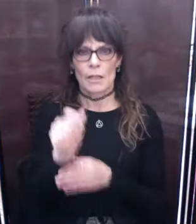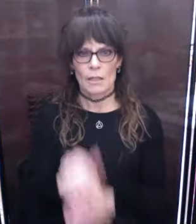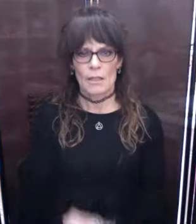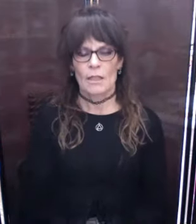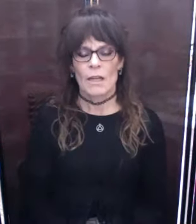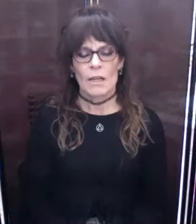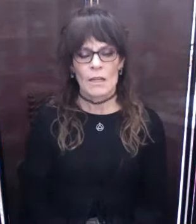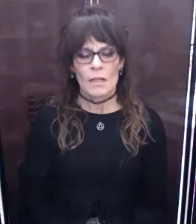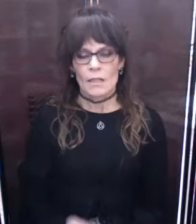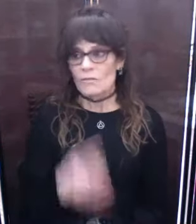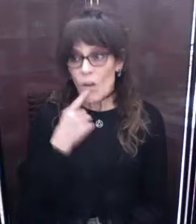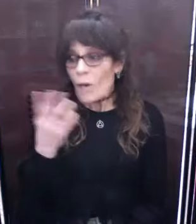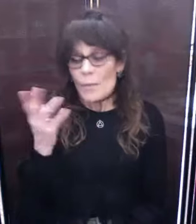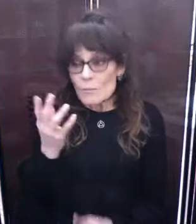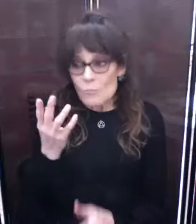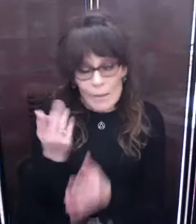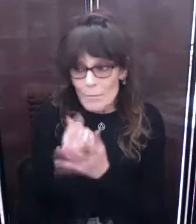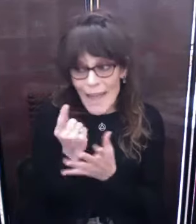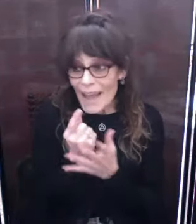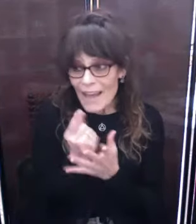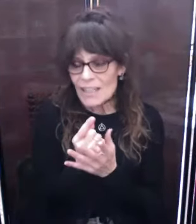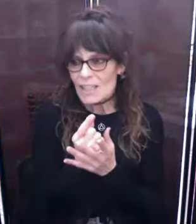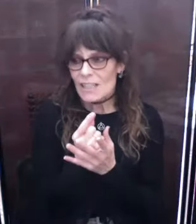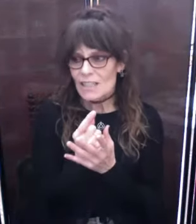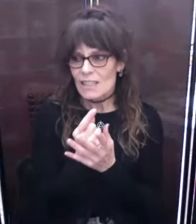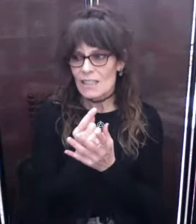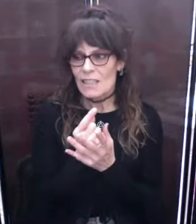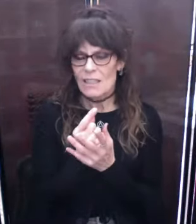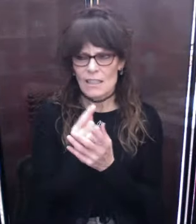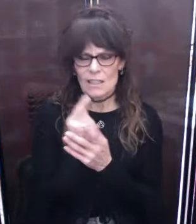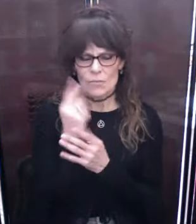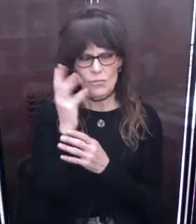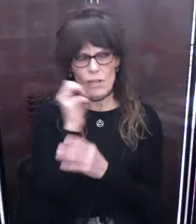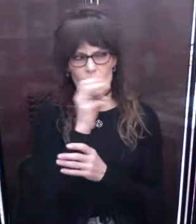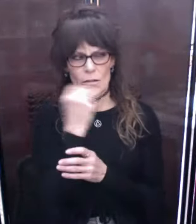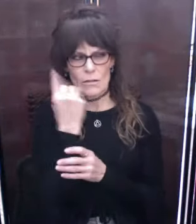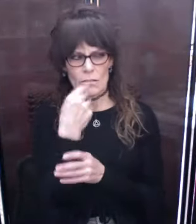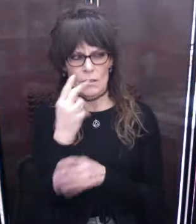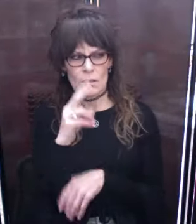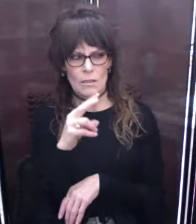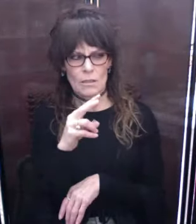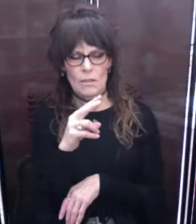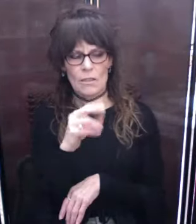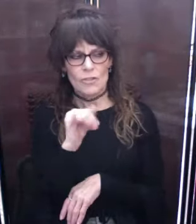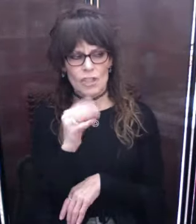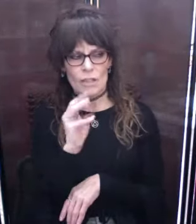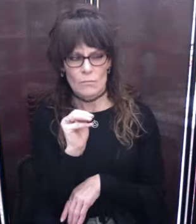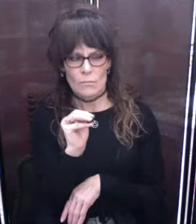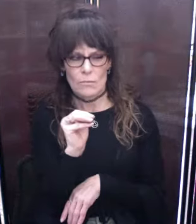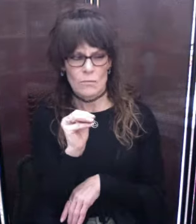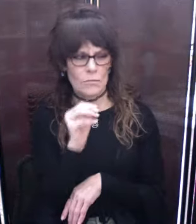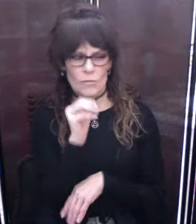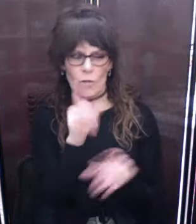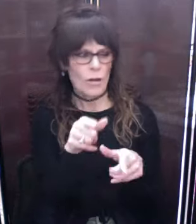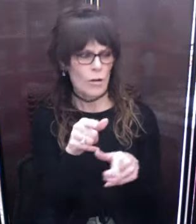I'll be right back. And I remember this weird look on his face, just looking at me. Jim, Don't go. Just stay here